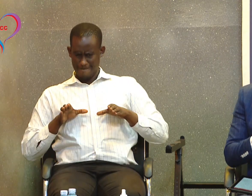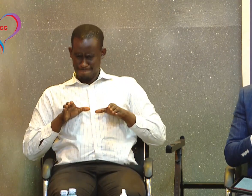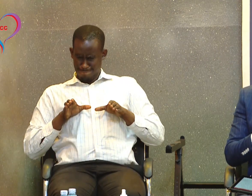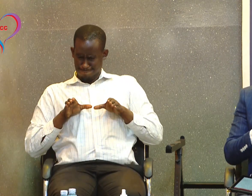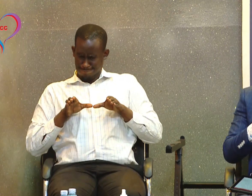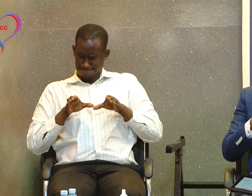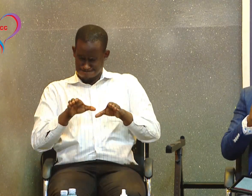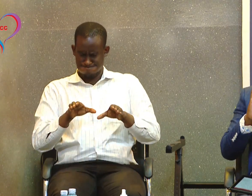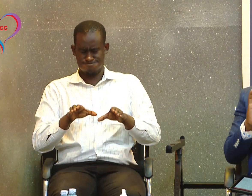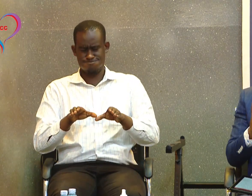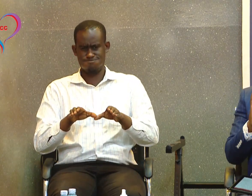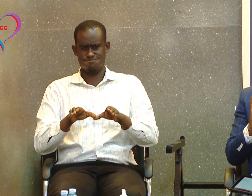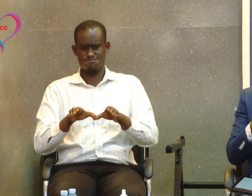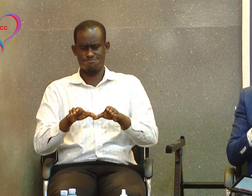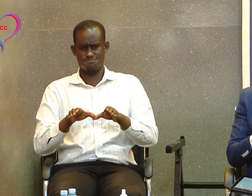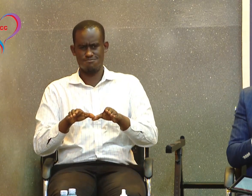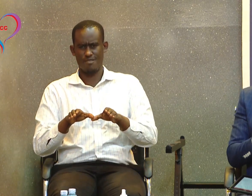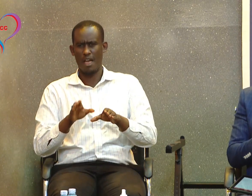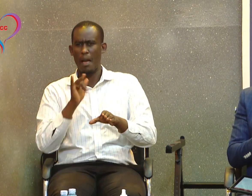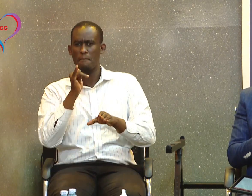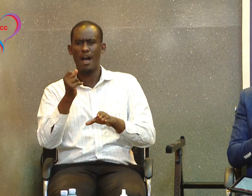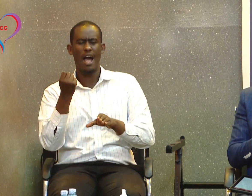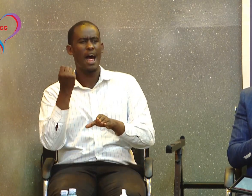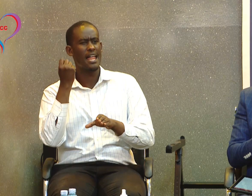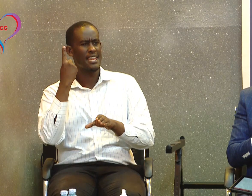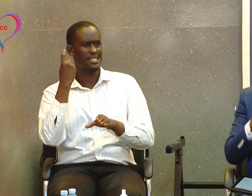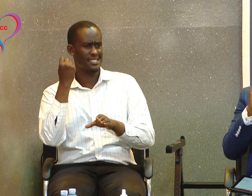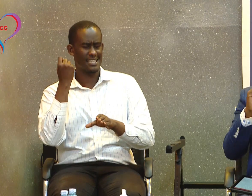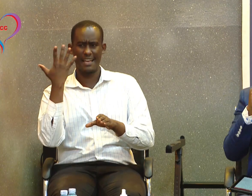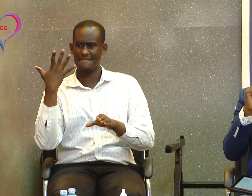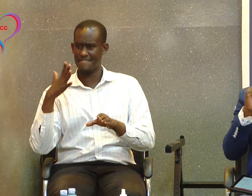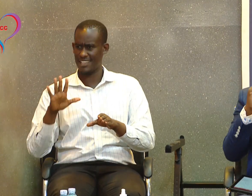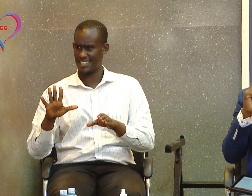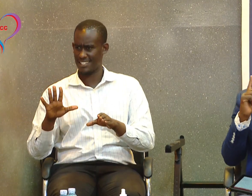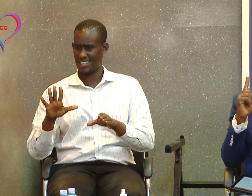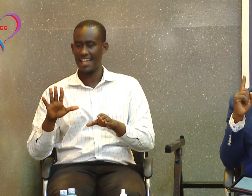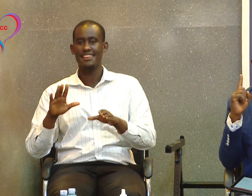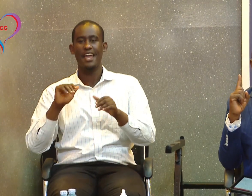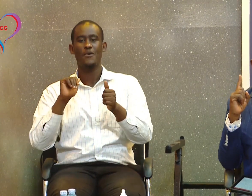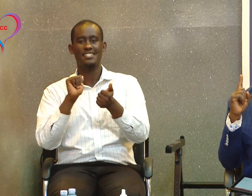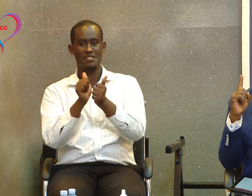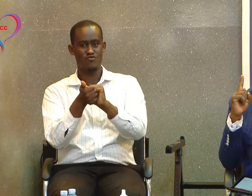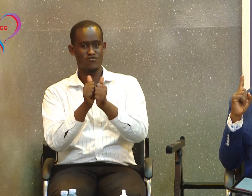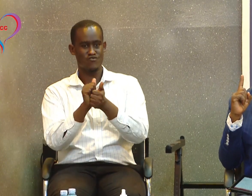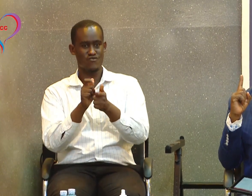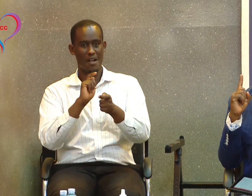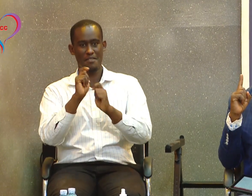Kubeera kunyigiriza. It comes out of understanding, kuva mu kubeera ng'otegedde, that there is a price. Nti